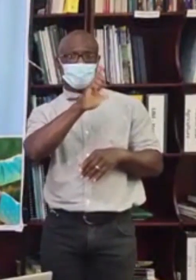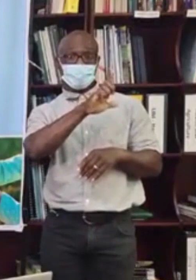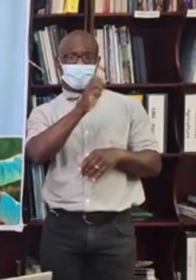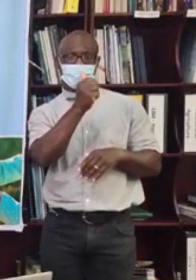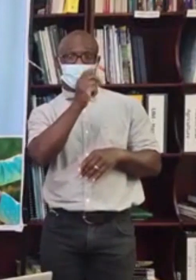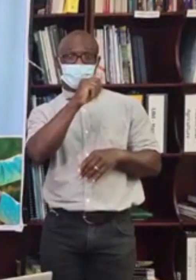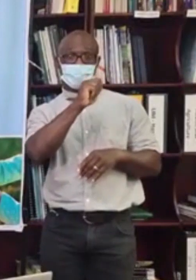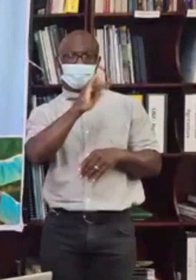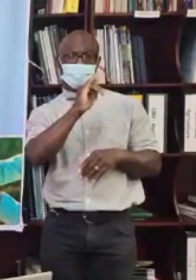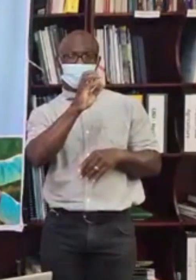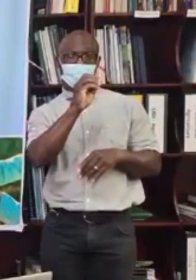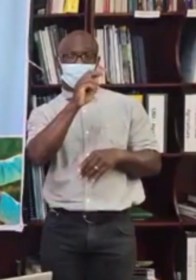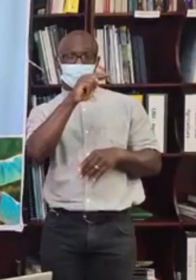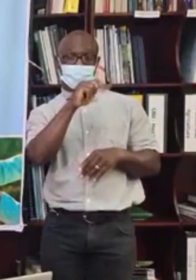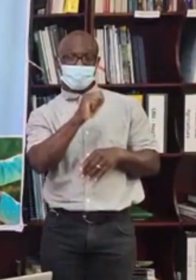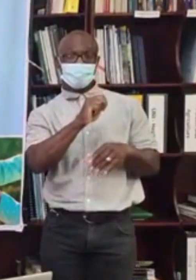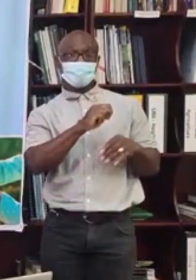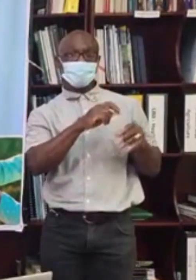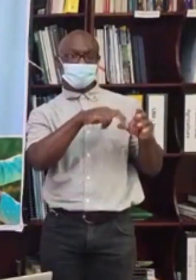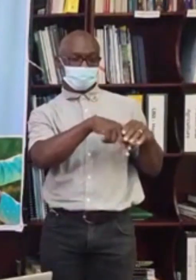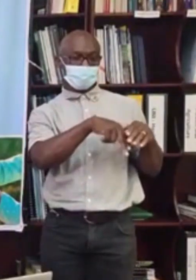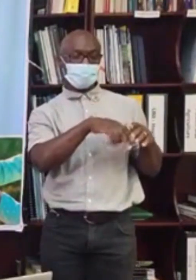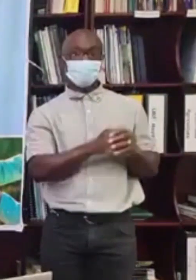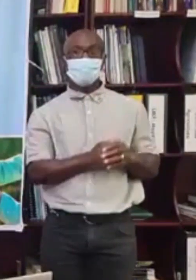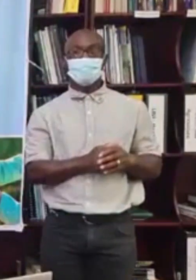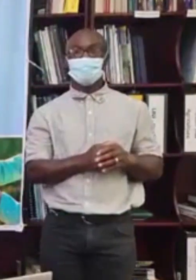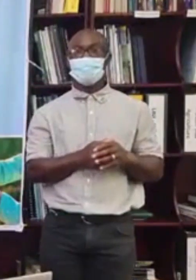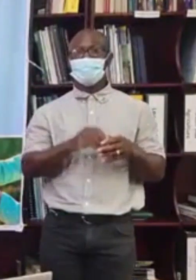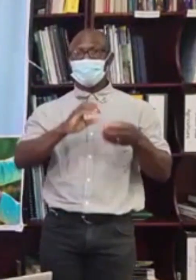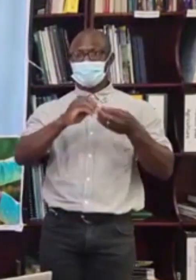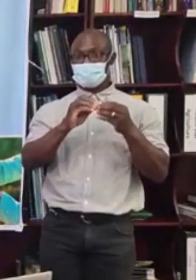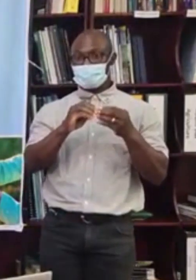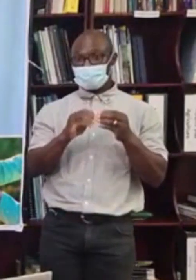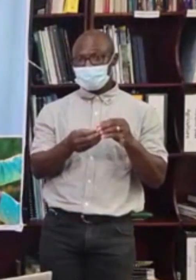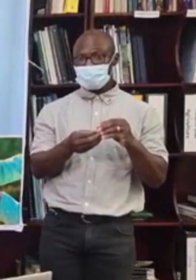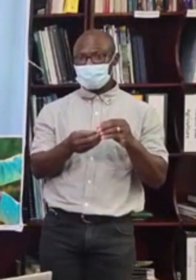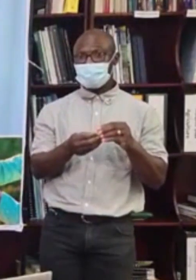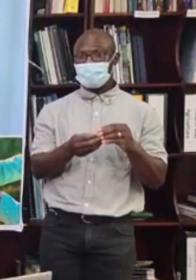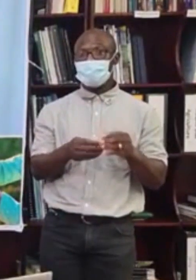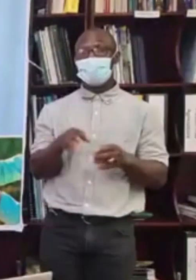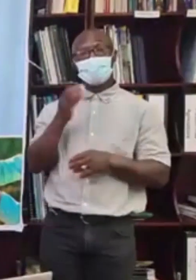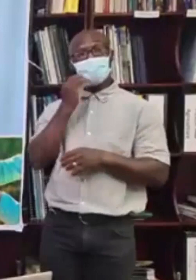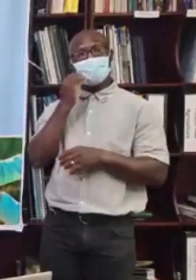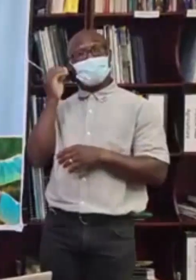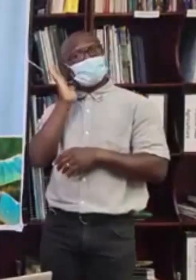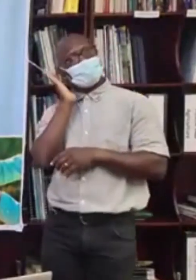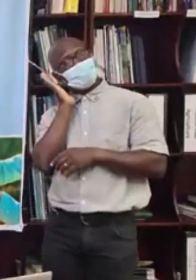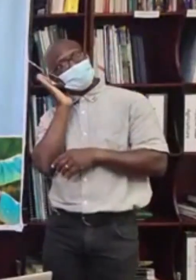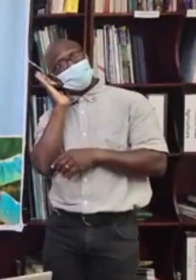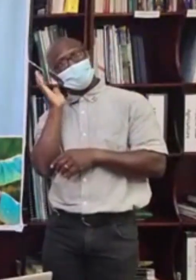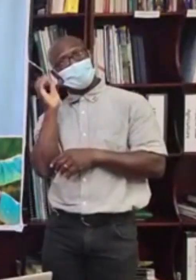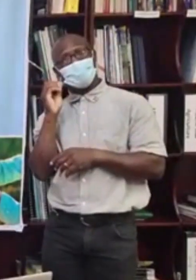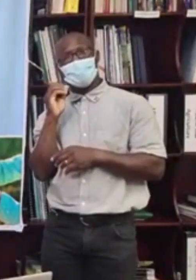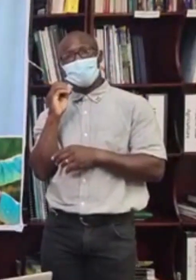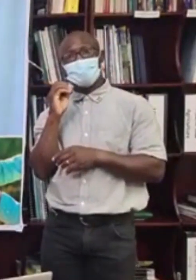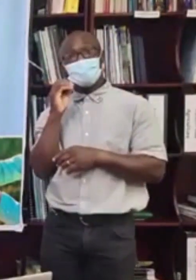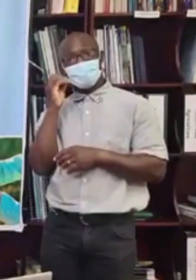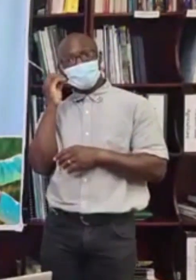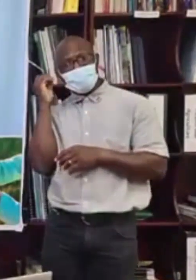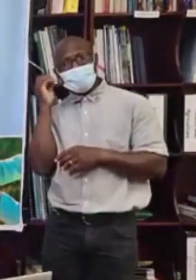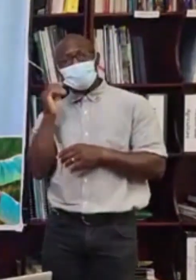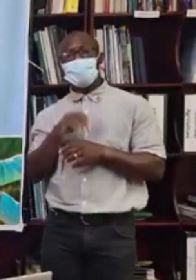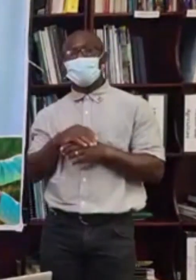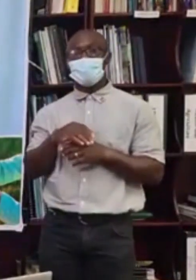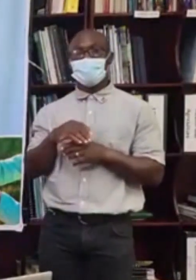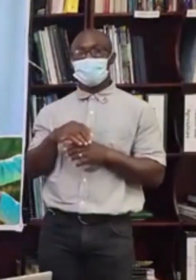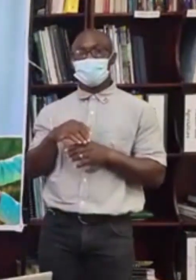ICU unit. The number of persons currently on home quarantine known by the Ministry